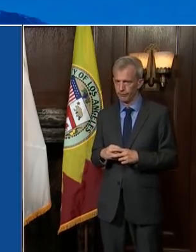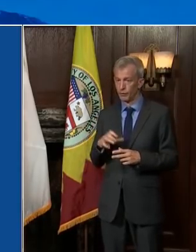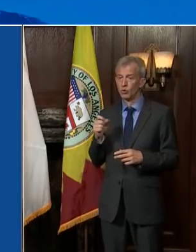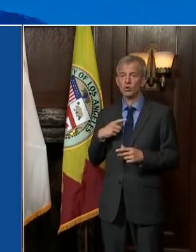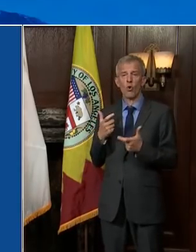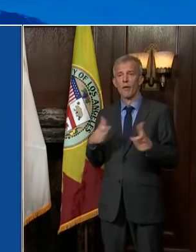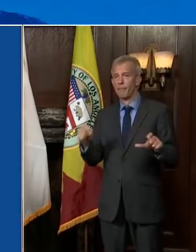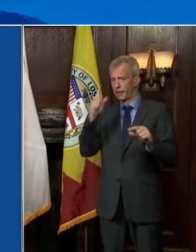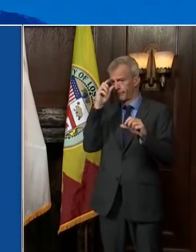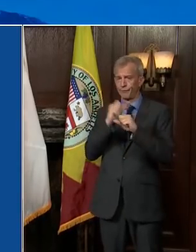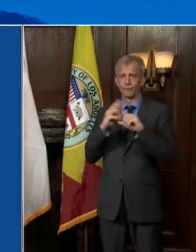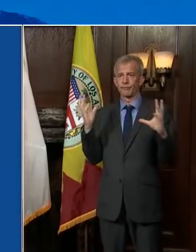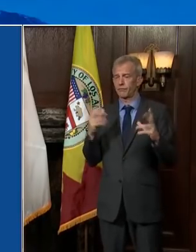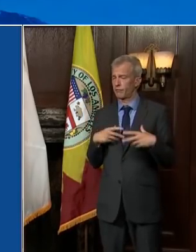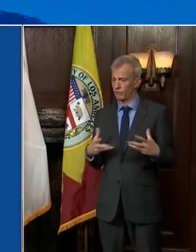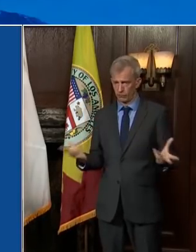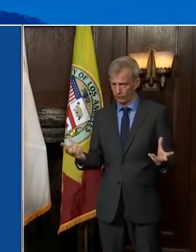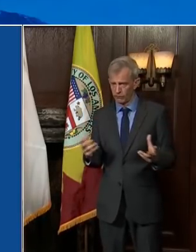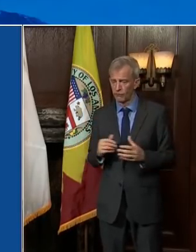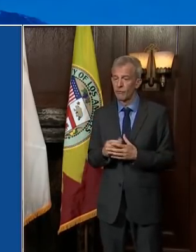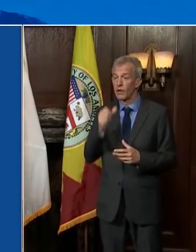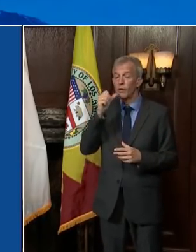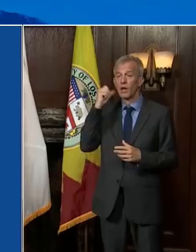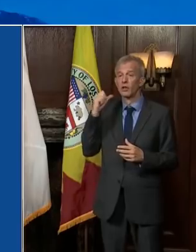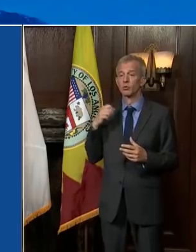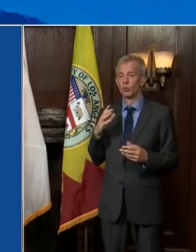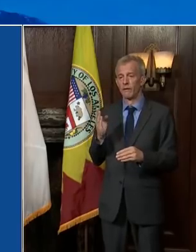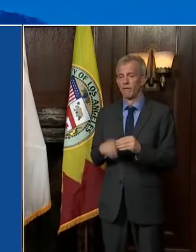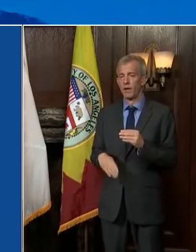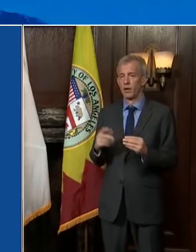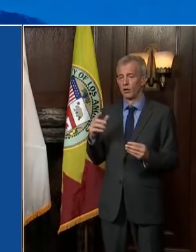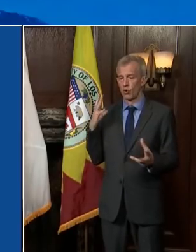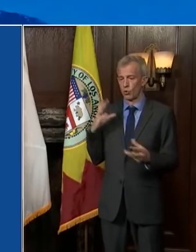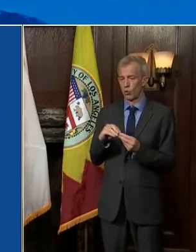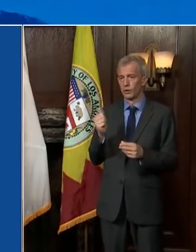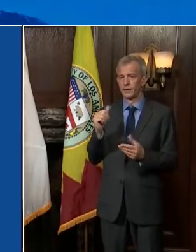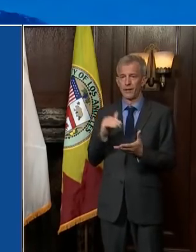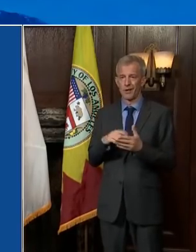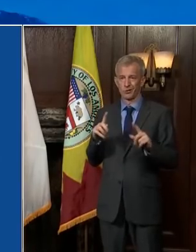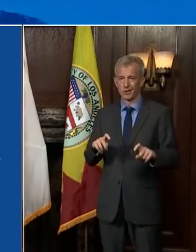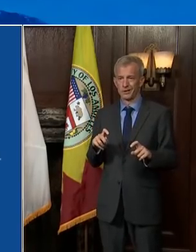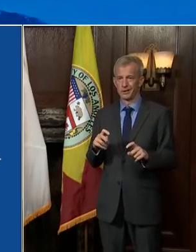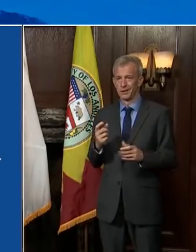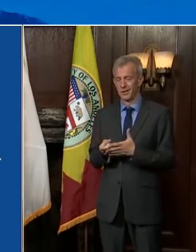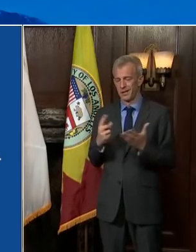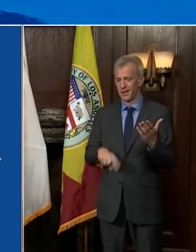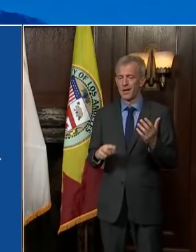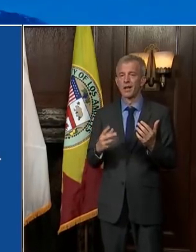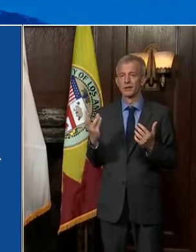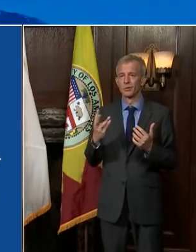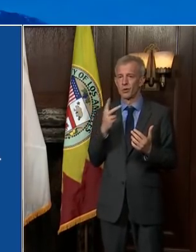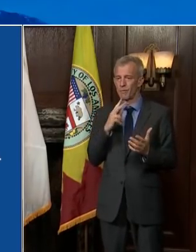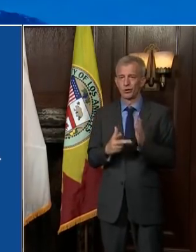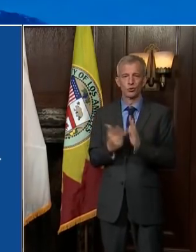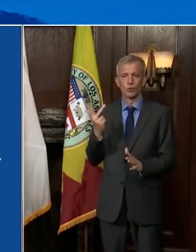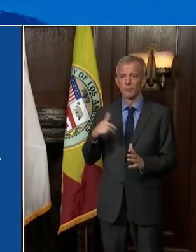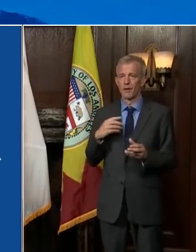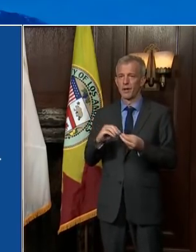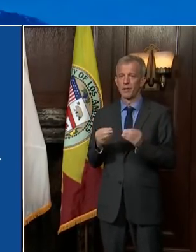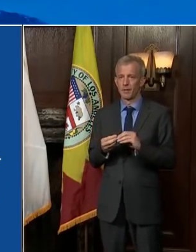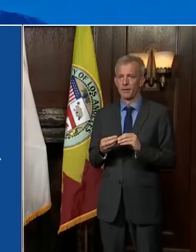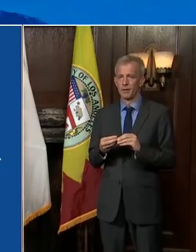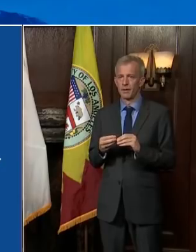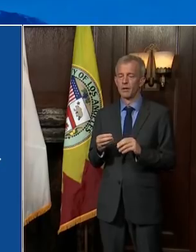simple. Yesterday, we had completed a total of 10,000 tests. By next Wednesday, we'll triple that number and we'll have completed a total